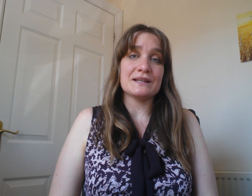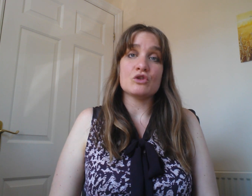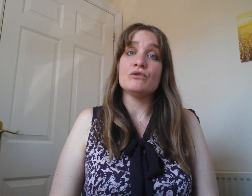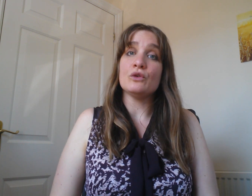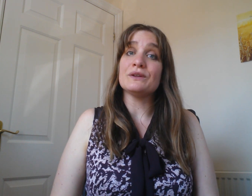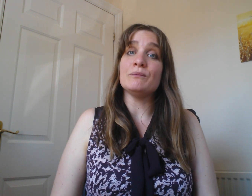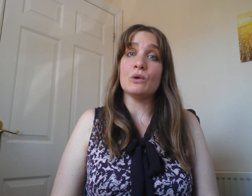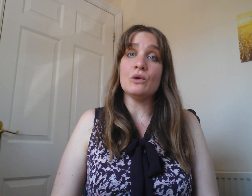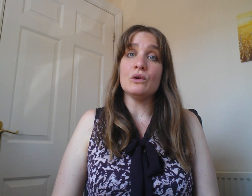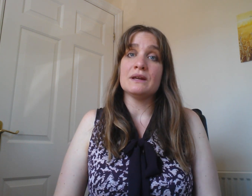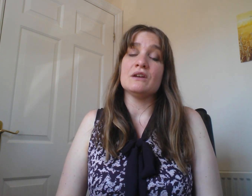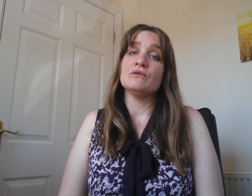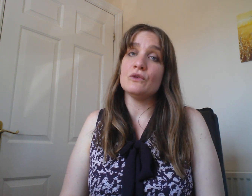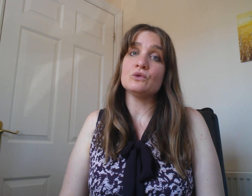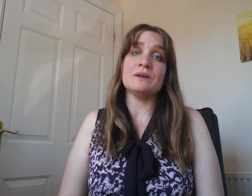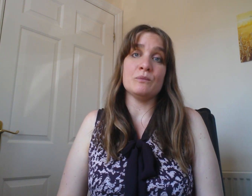singes font des bonds,